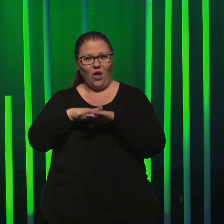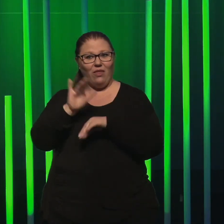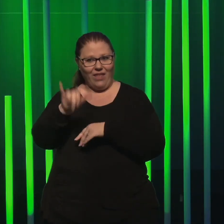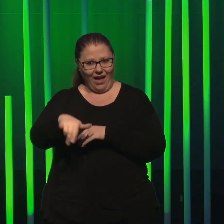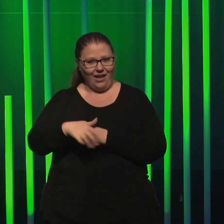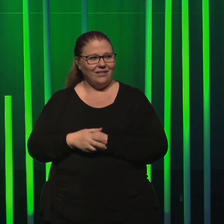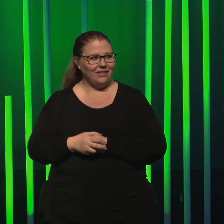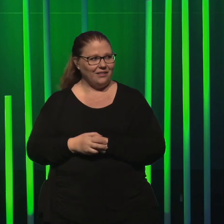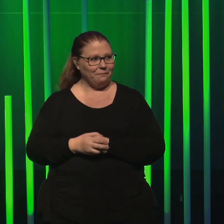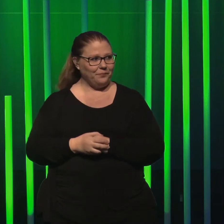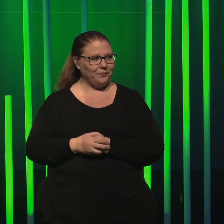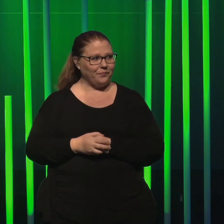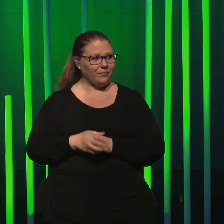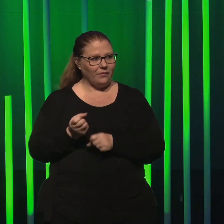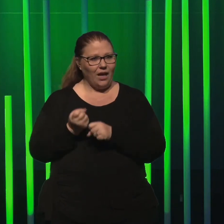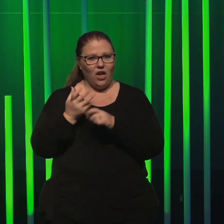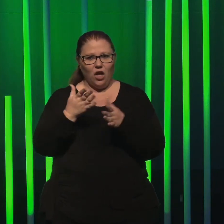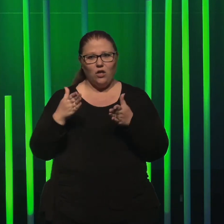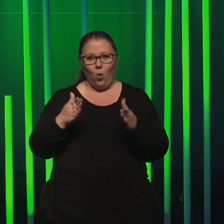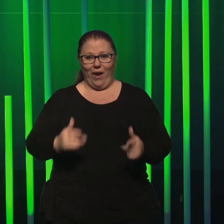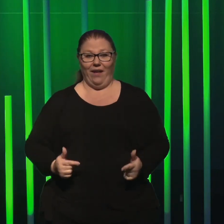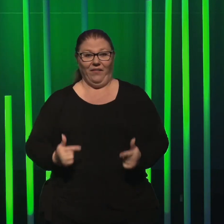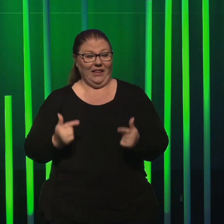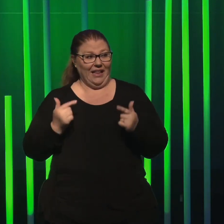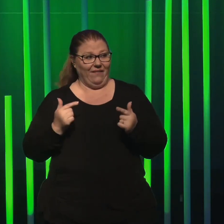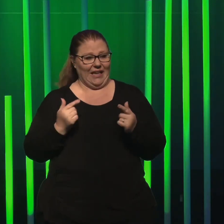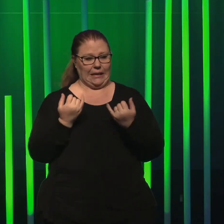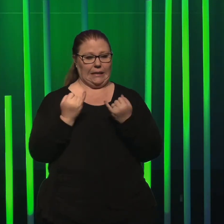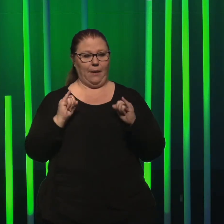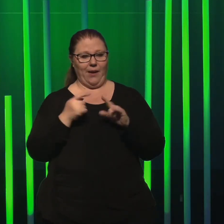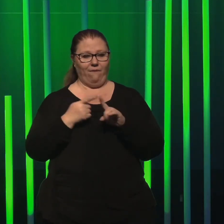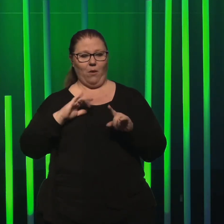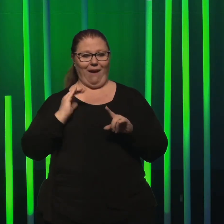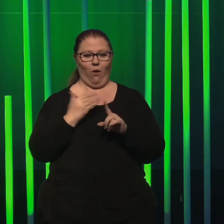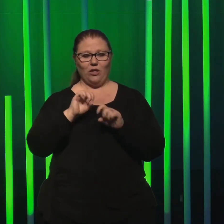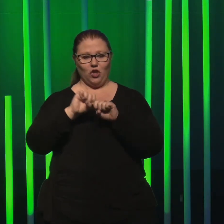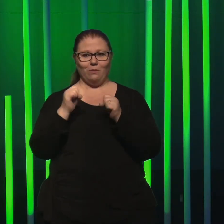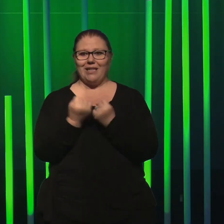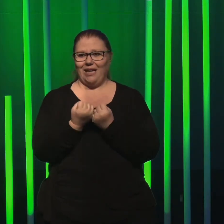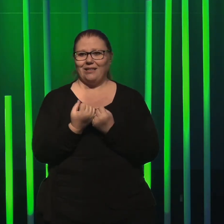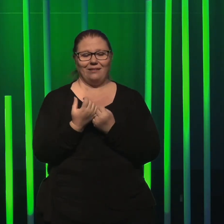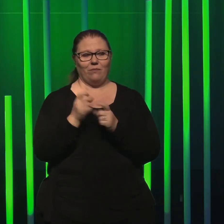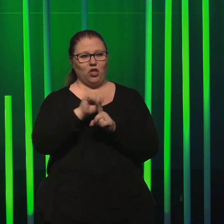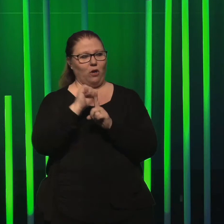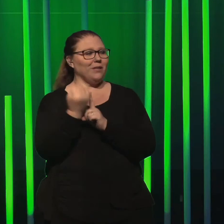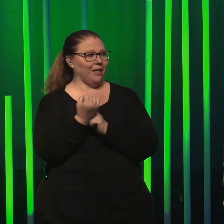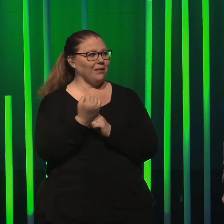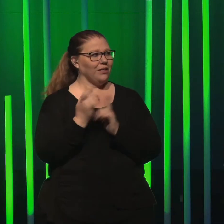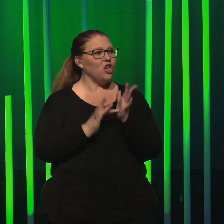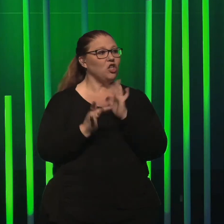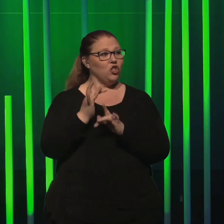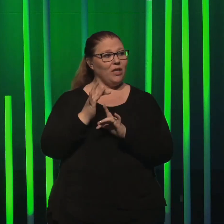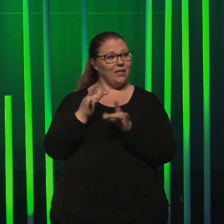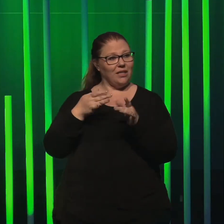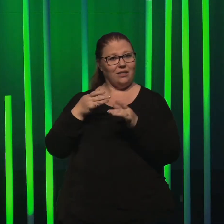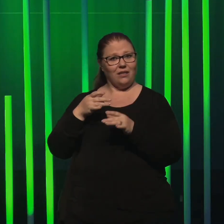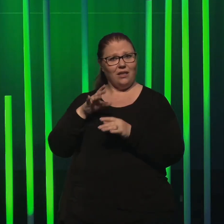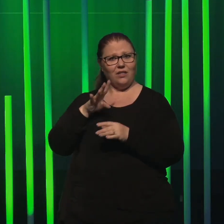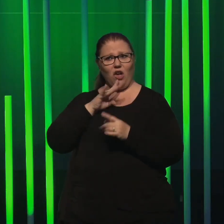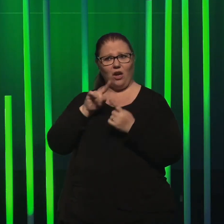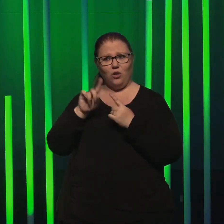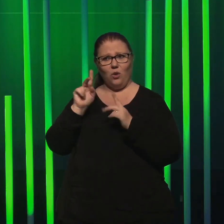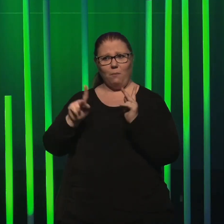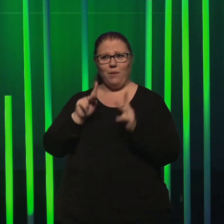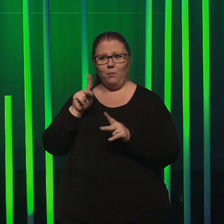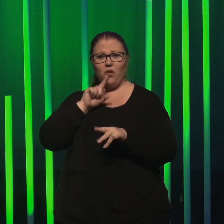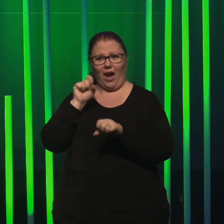that. And it produces a way of living that's kind of independent of our circumstances. And remember, Jesus is talking to people that are actually wondering, where am I going to